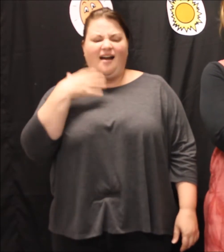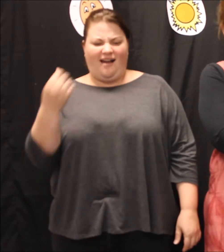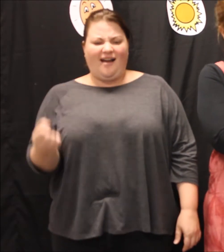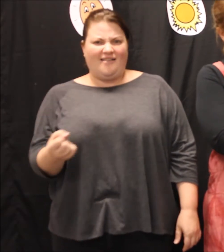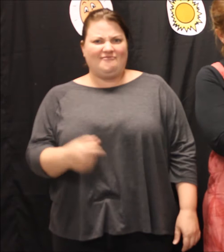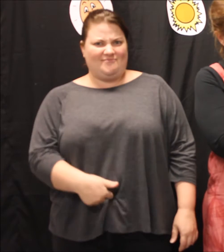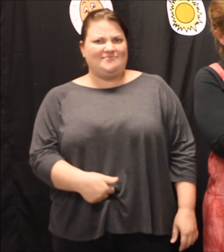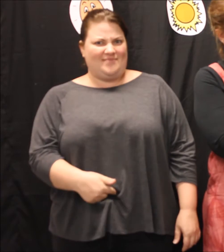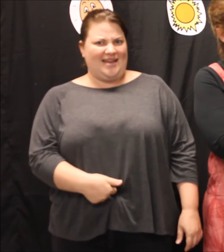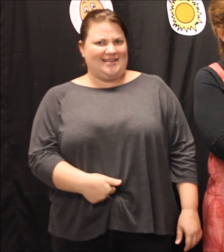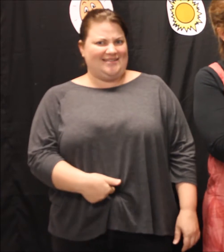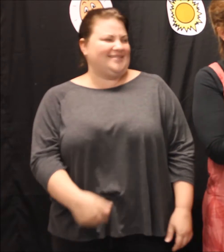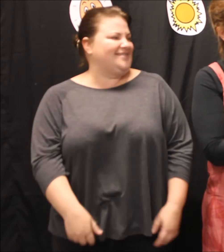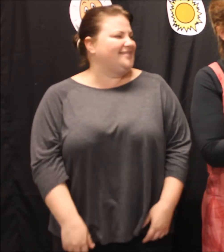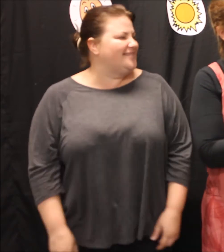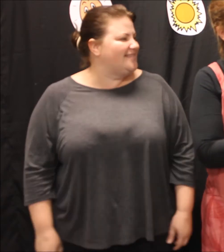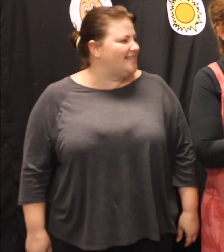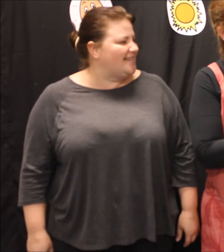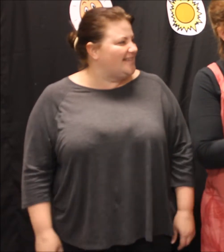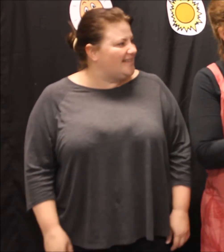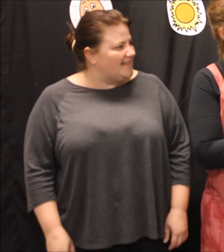my belly button.